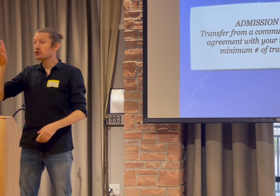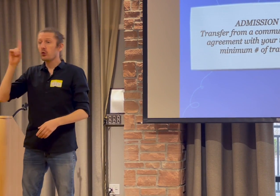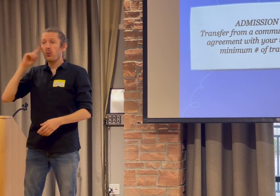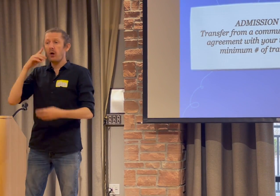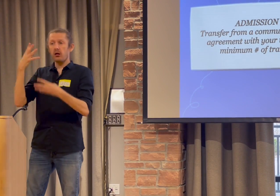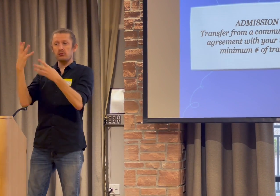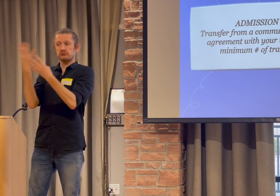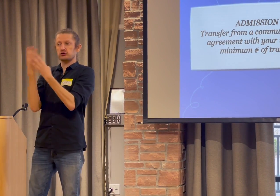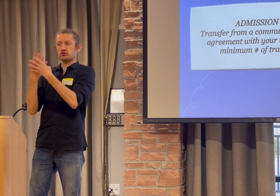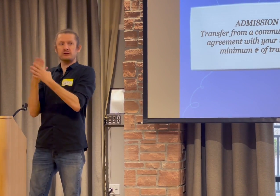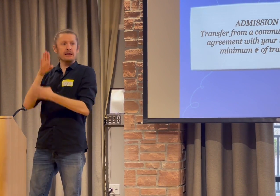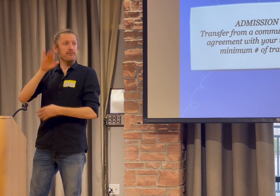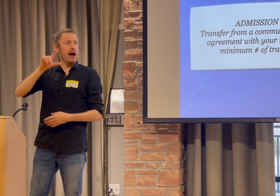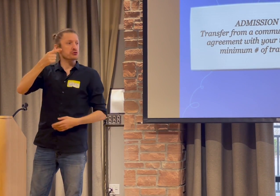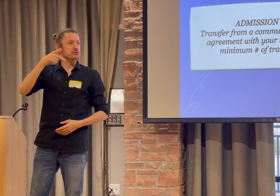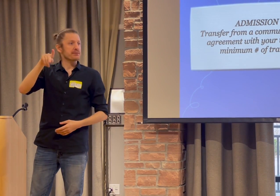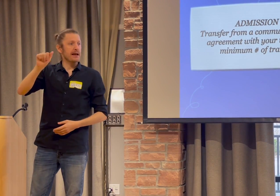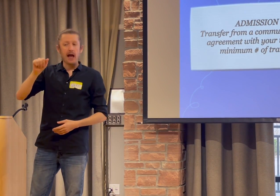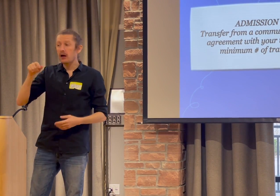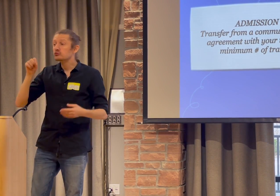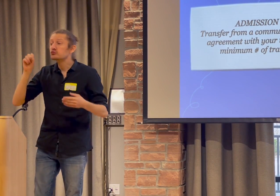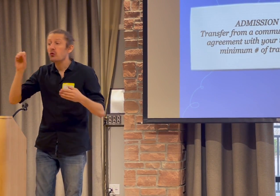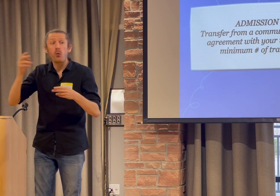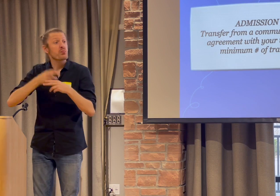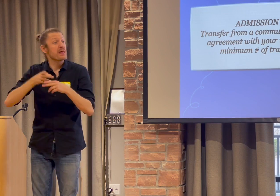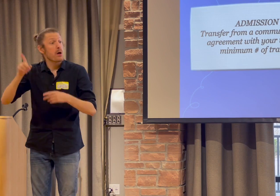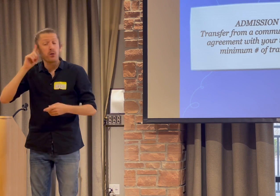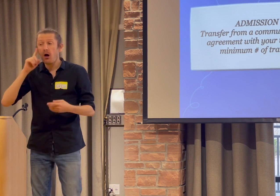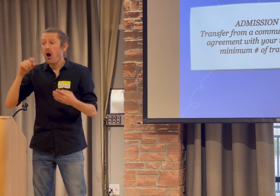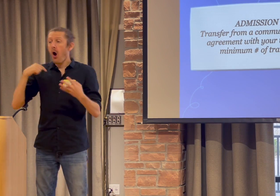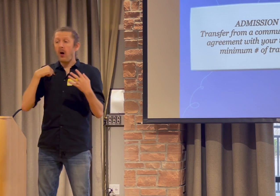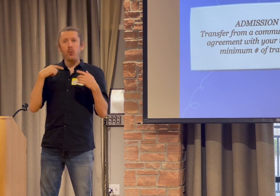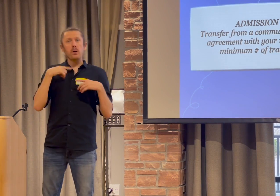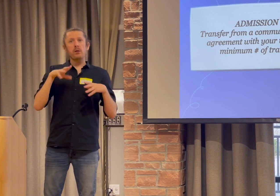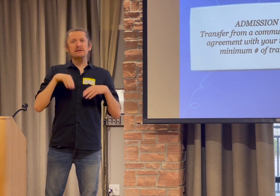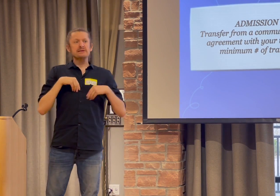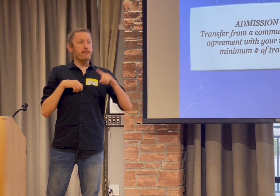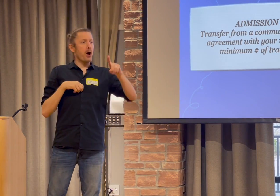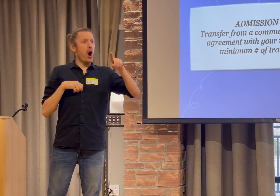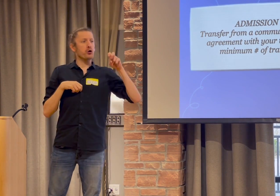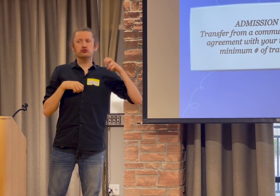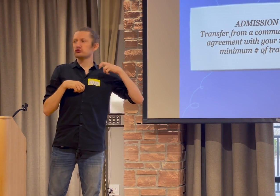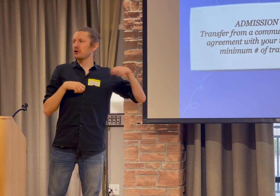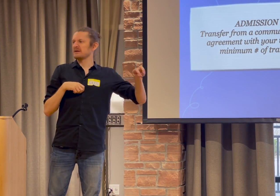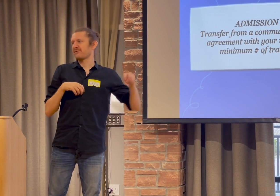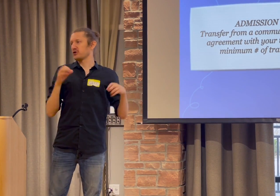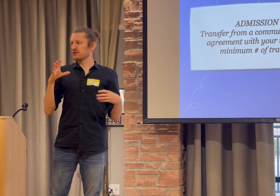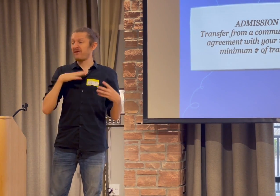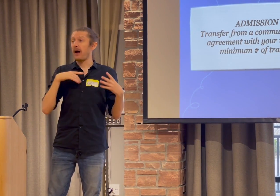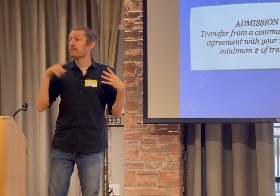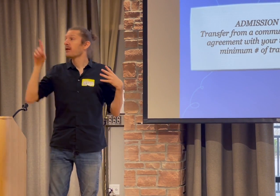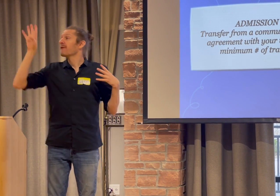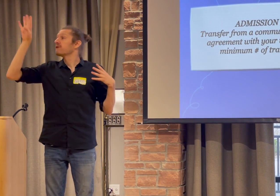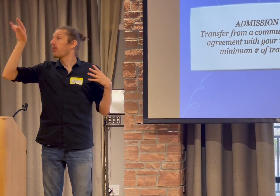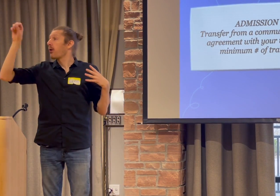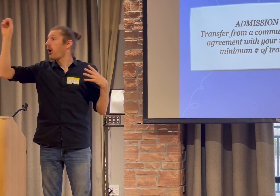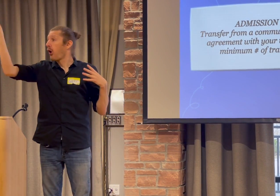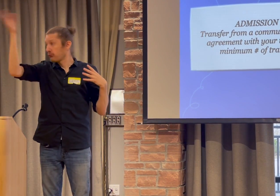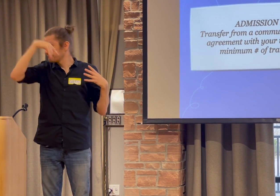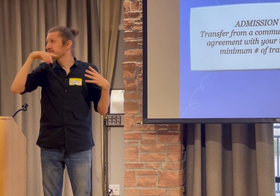So FRCC, Front Range students, they are screened by GPA, and they know that they will